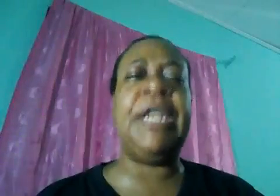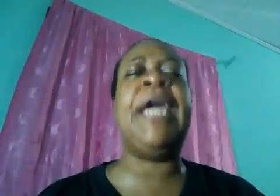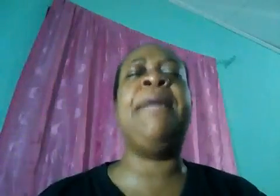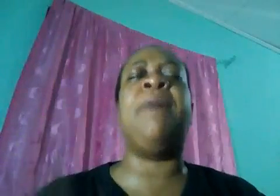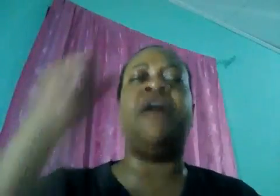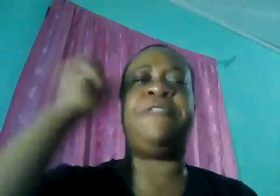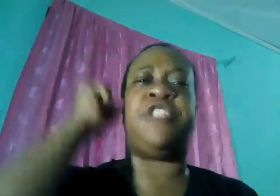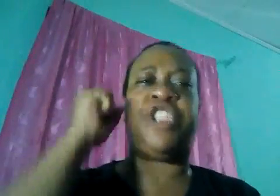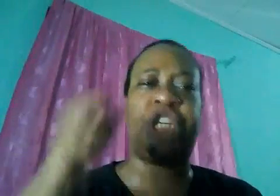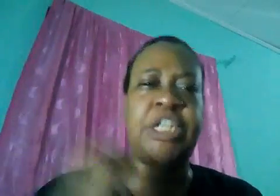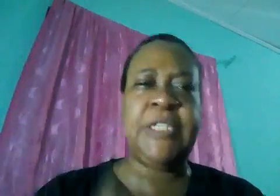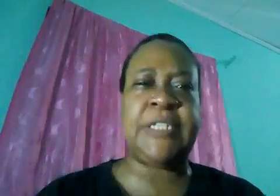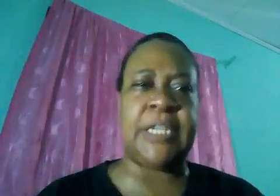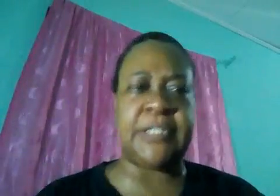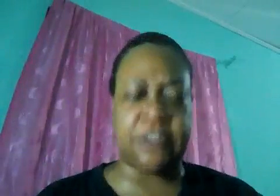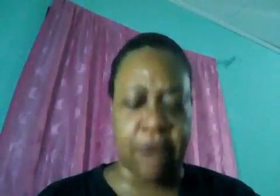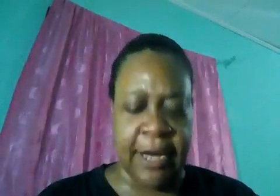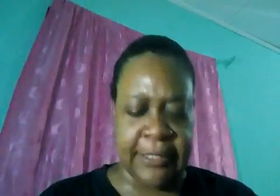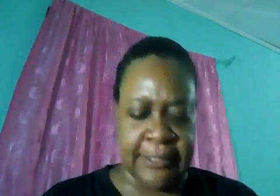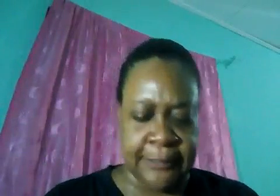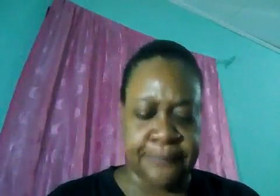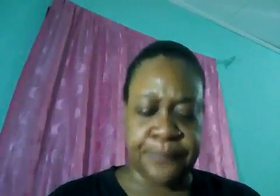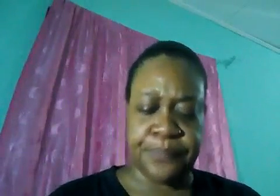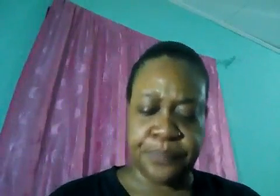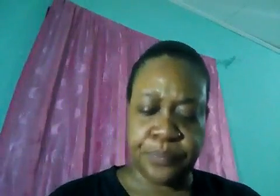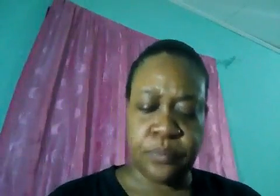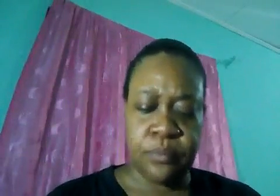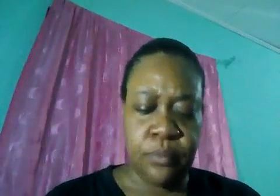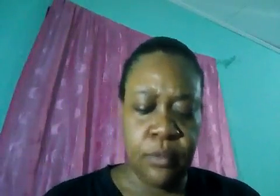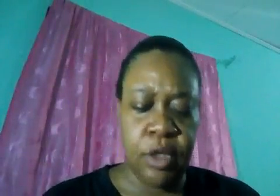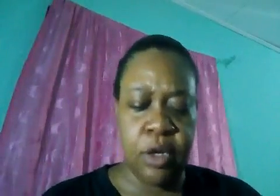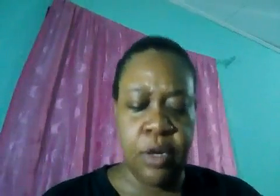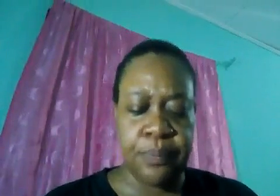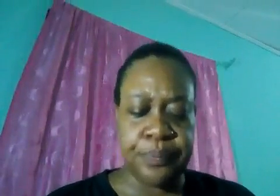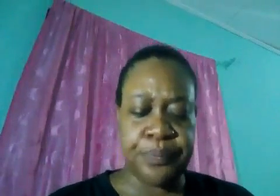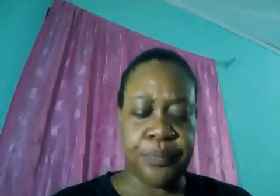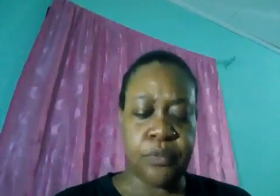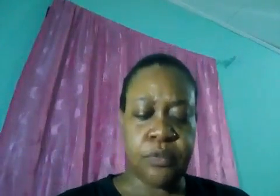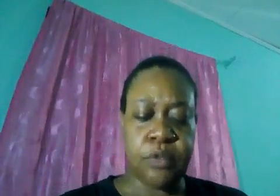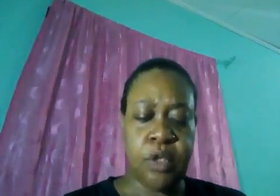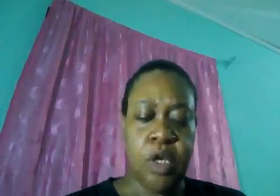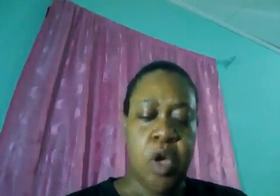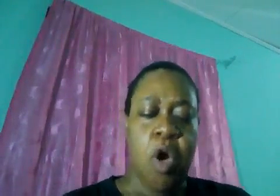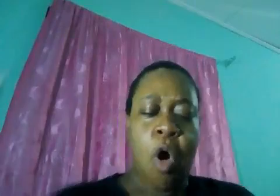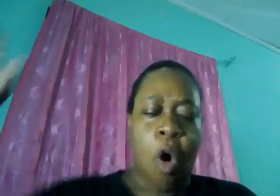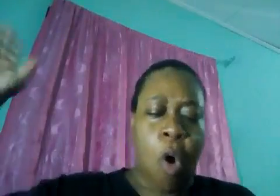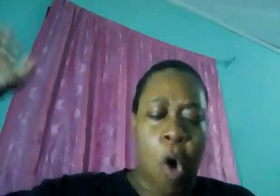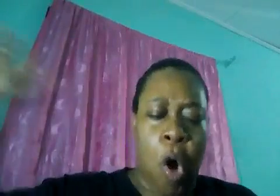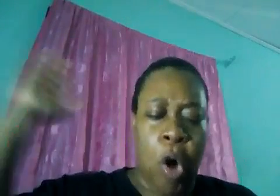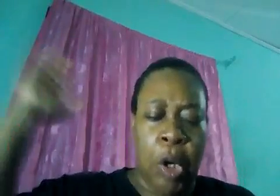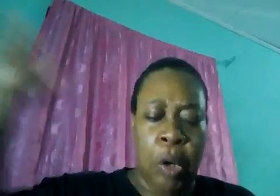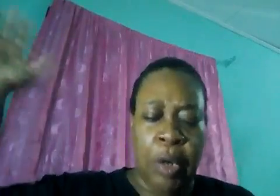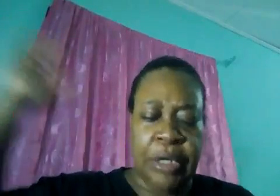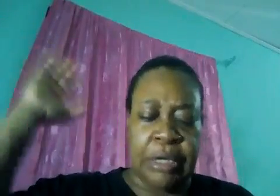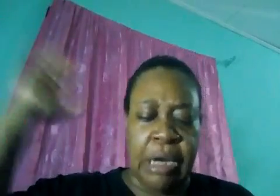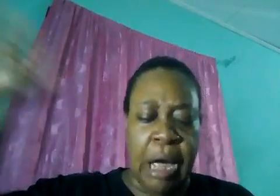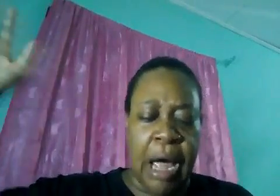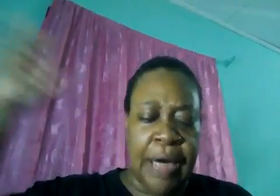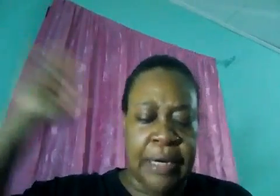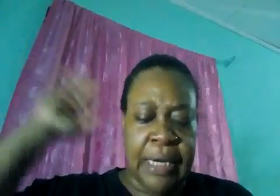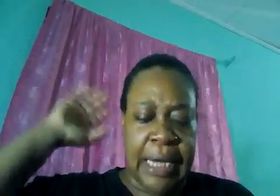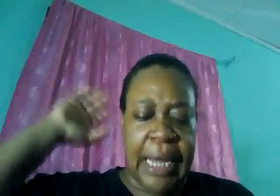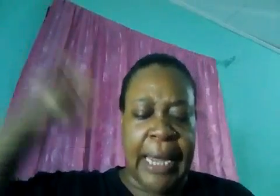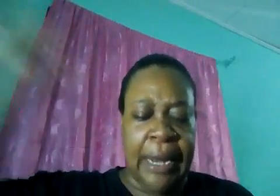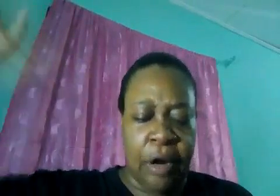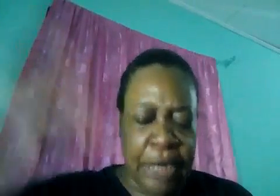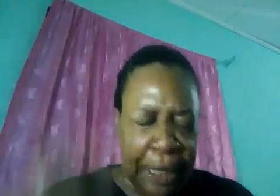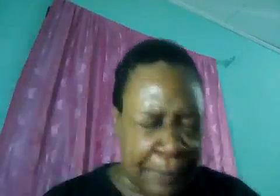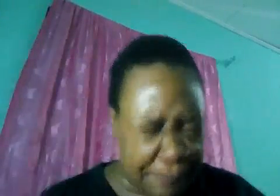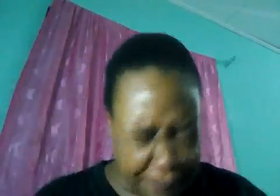of Jesus Christ. Come. Oh Lord God Elohim,